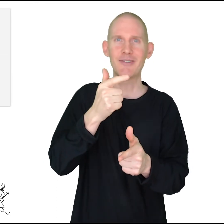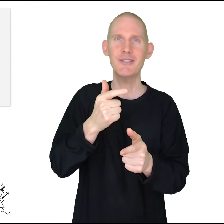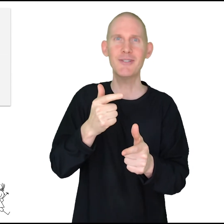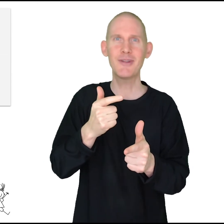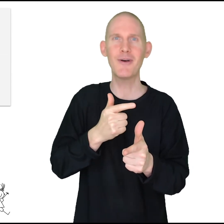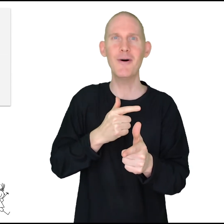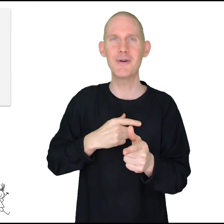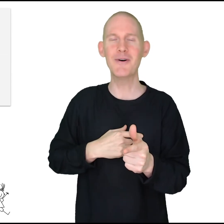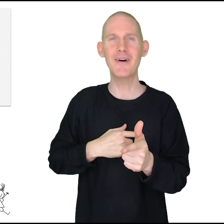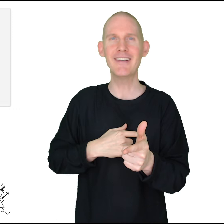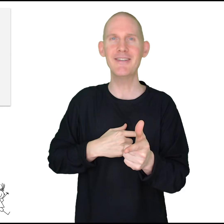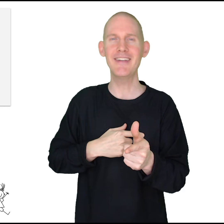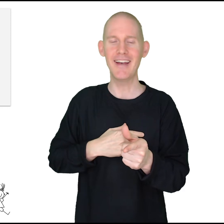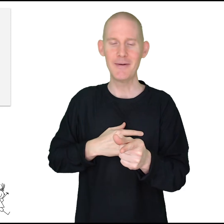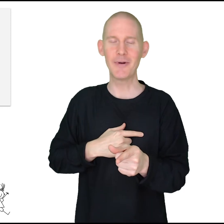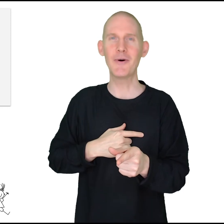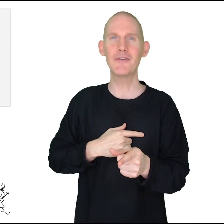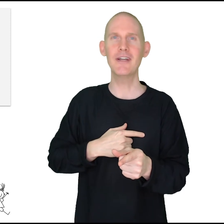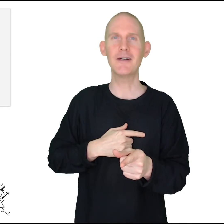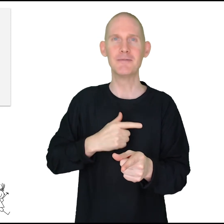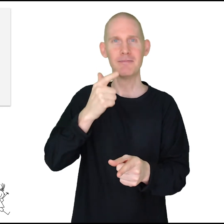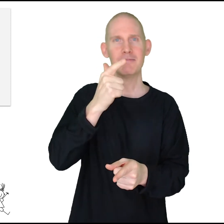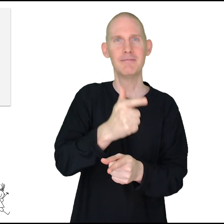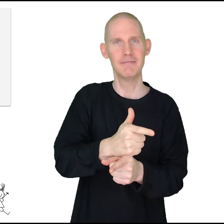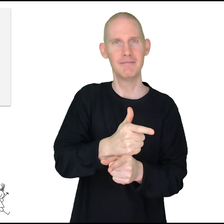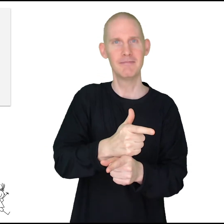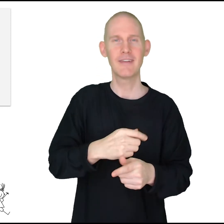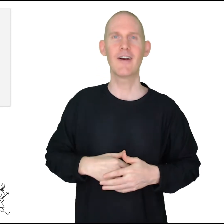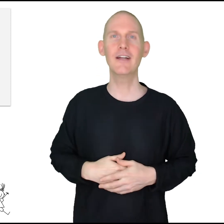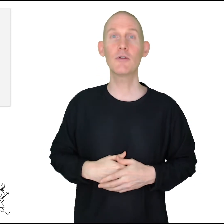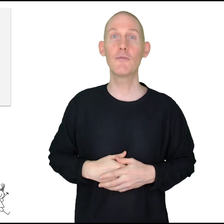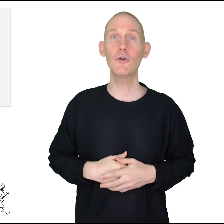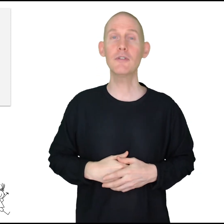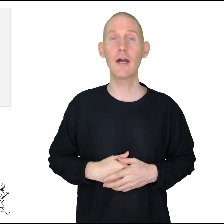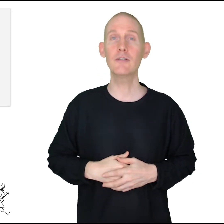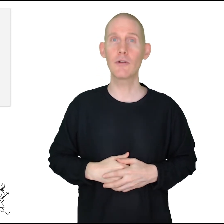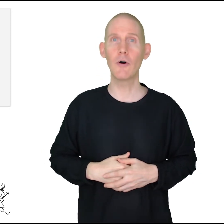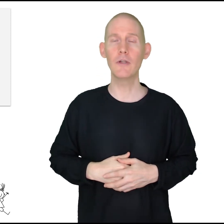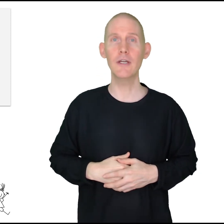crushes the thumb. We don't want to do that. Put it over here. All right, so the full sign slowly is,